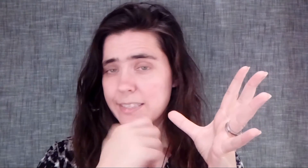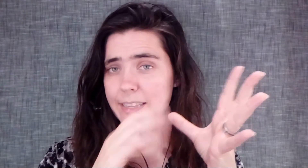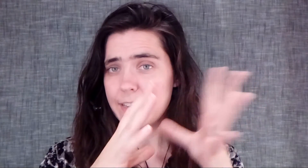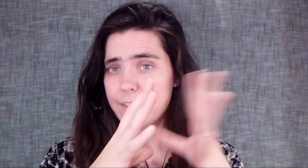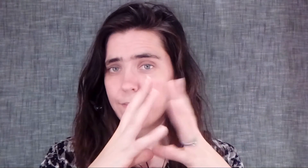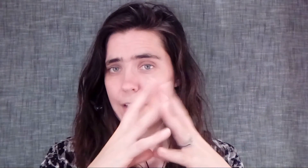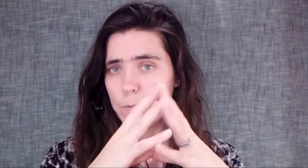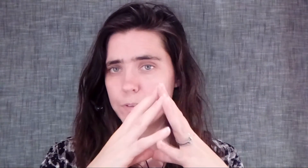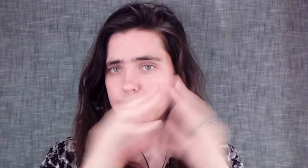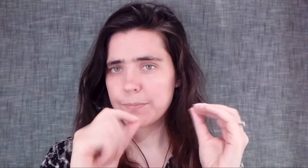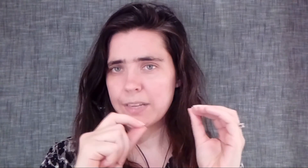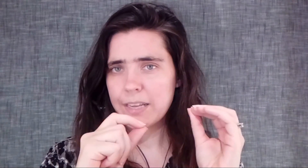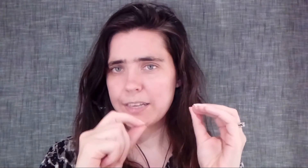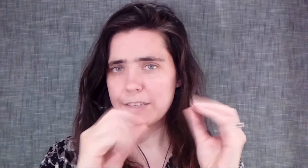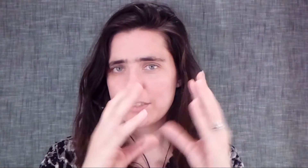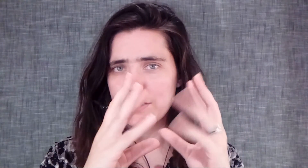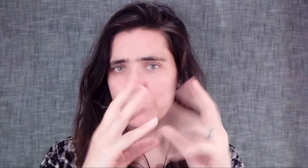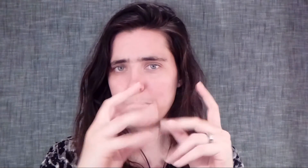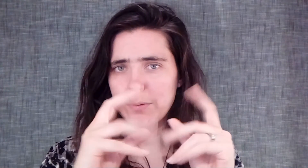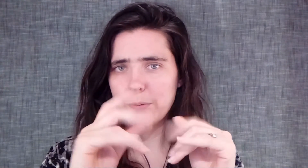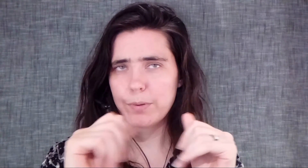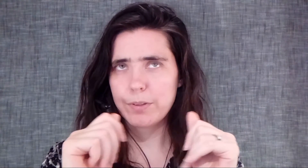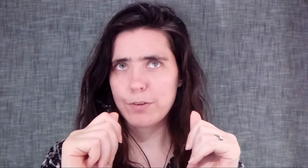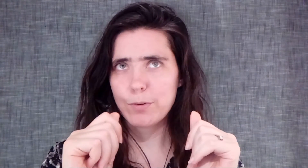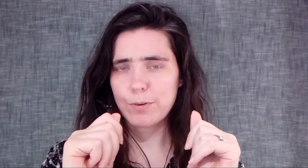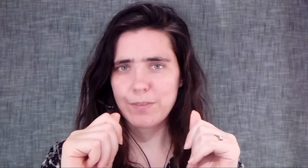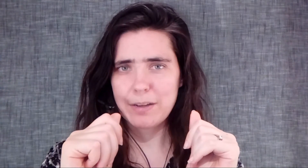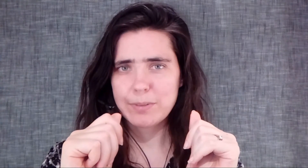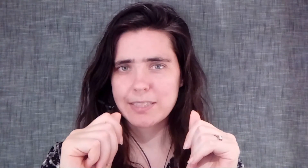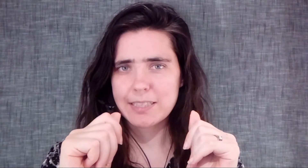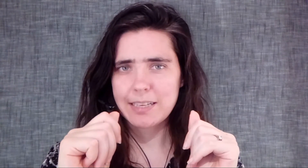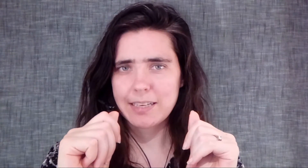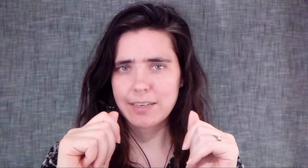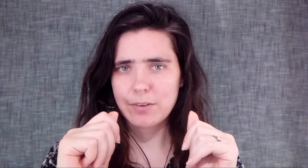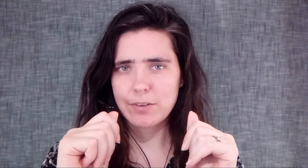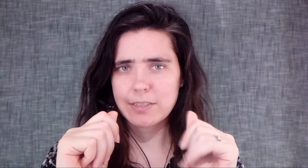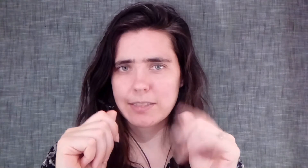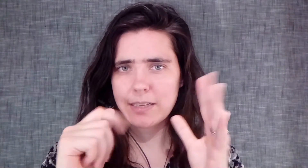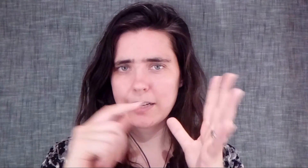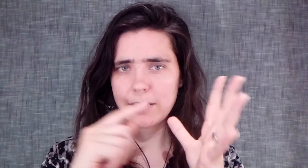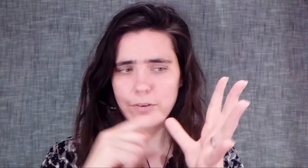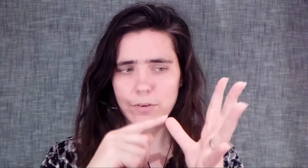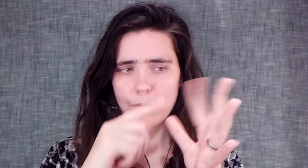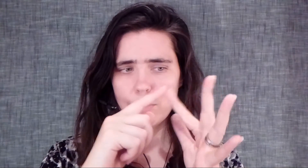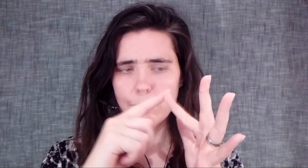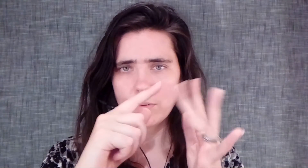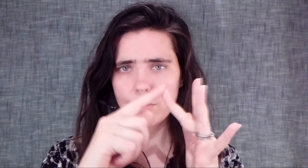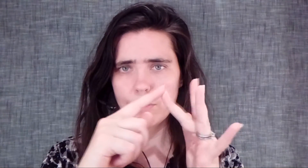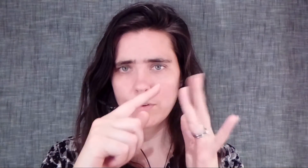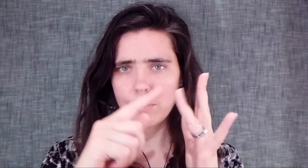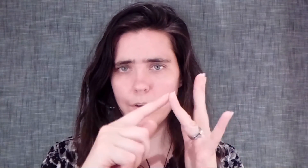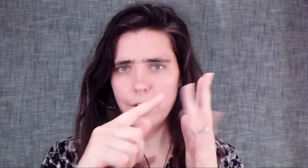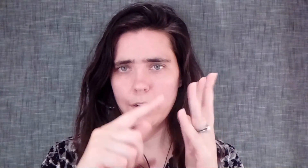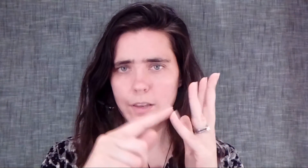the vowels. So your vowels in Auslan are all on your